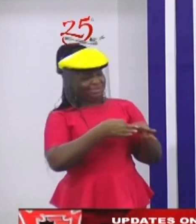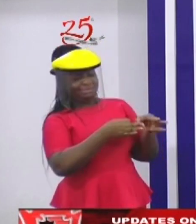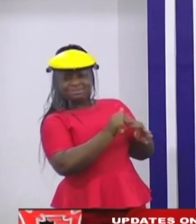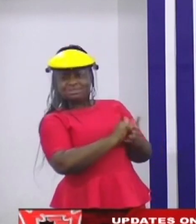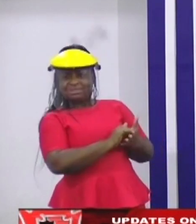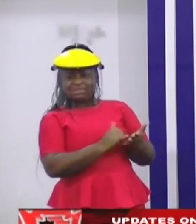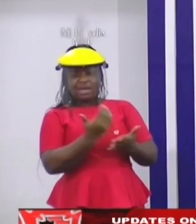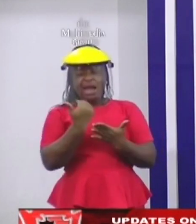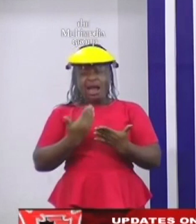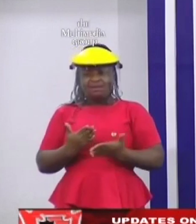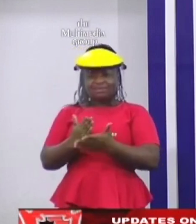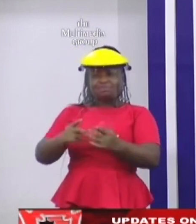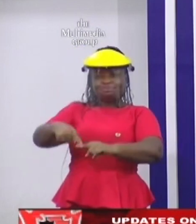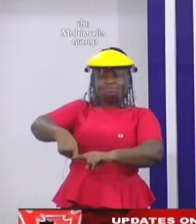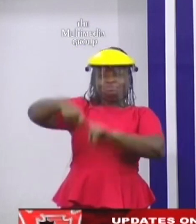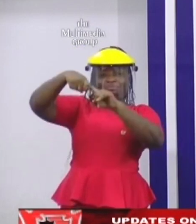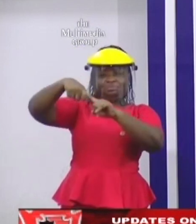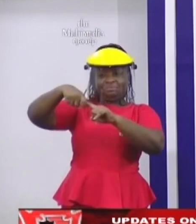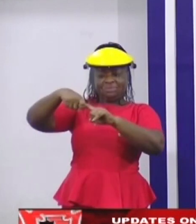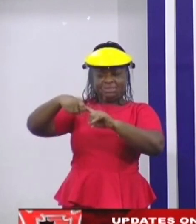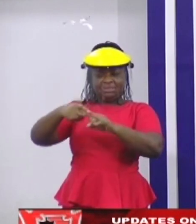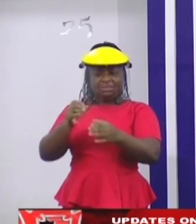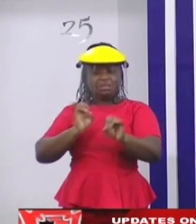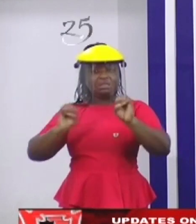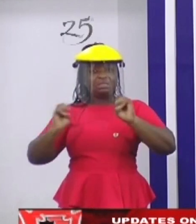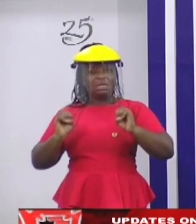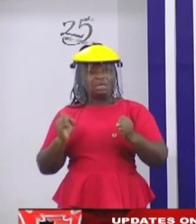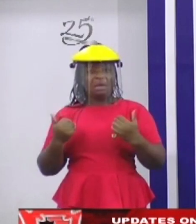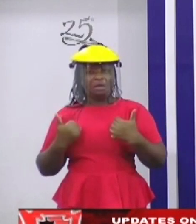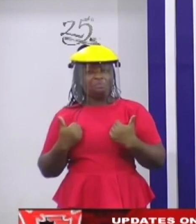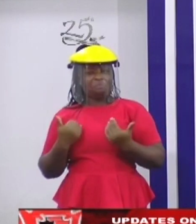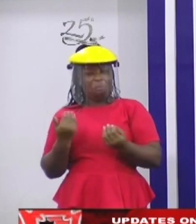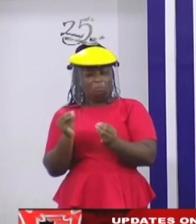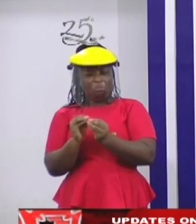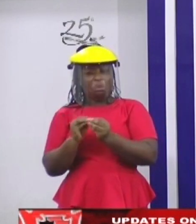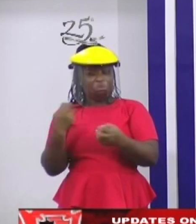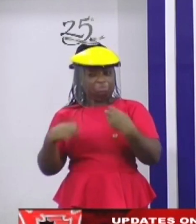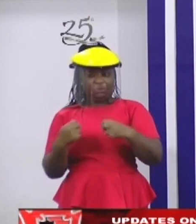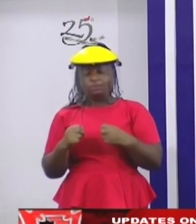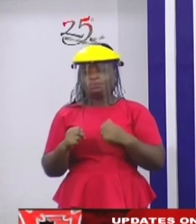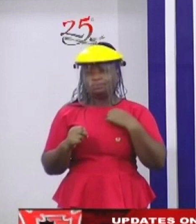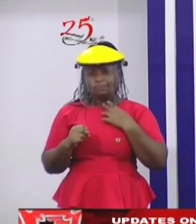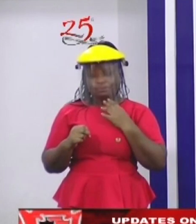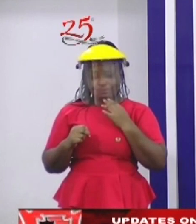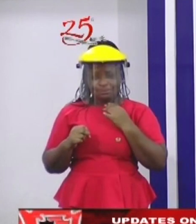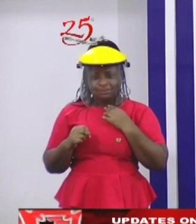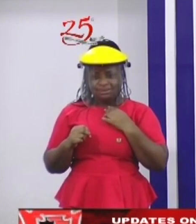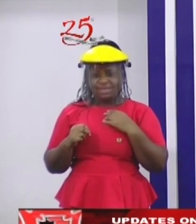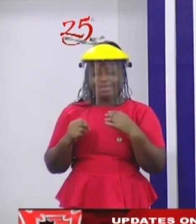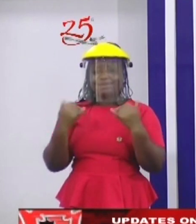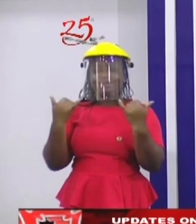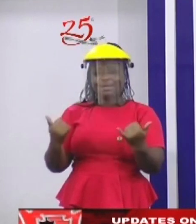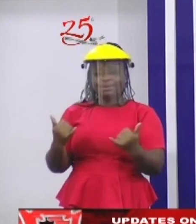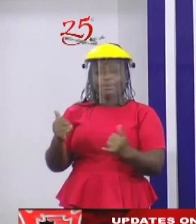there's an impending evacuation exercise, and it's already causing a bit of anxiety. Just to put it in context, the missions